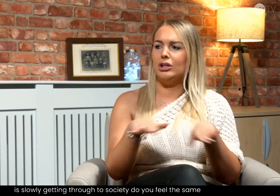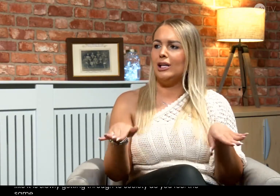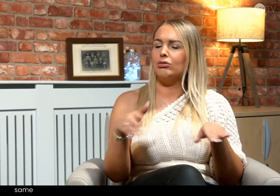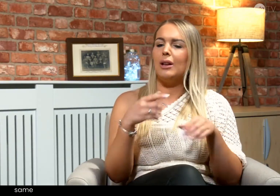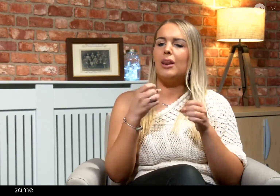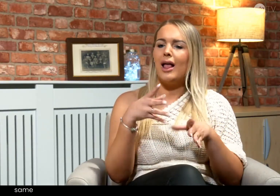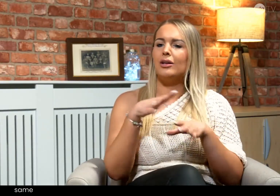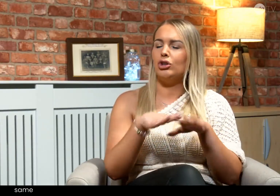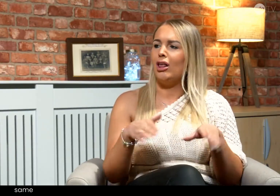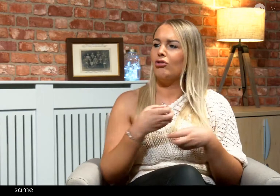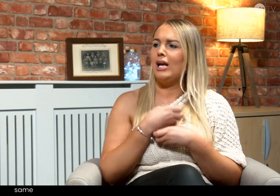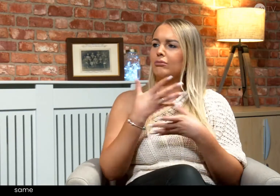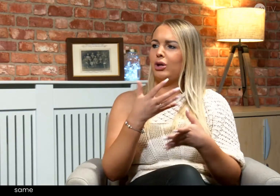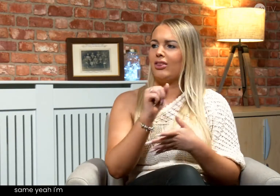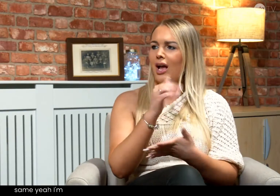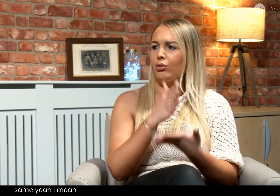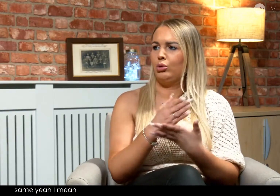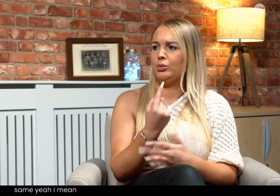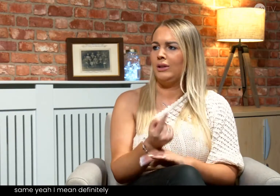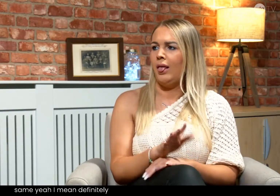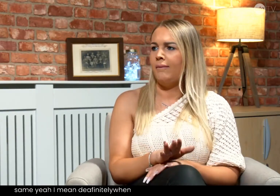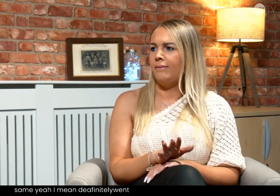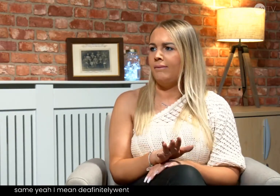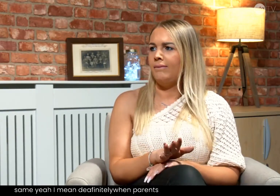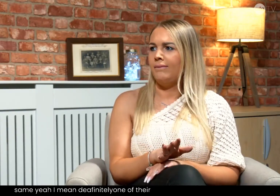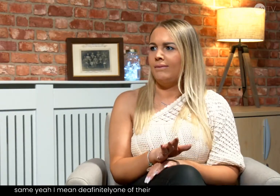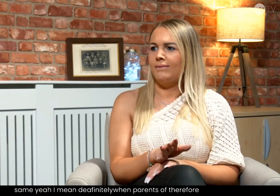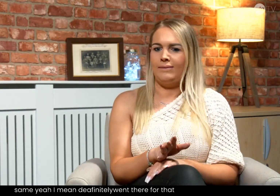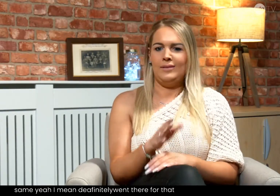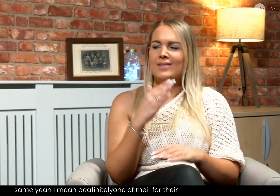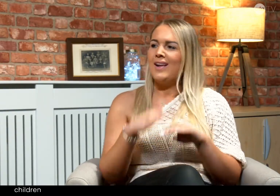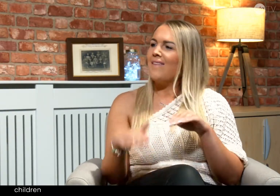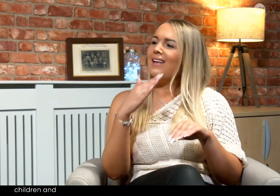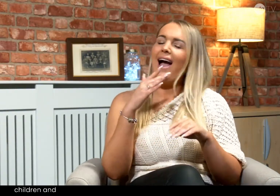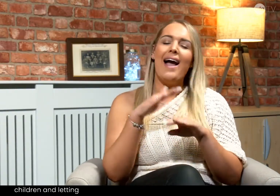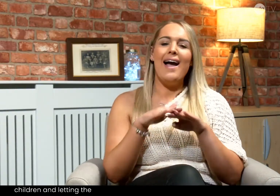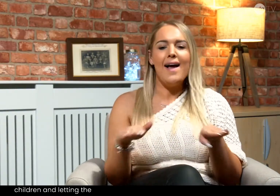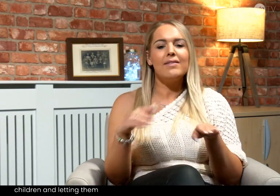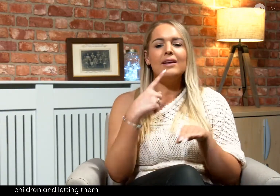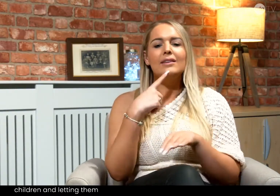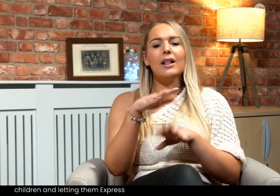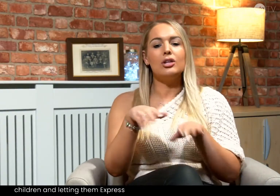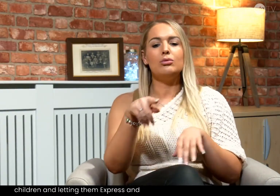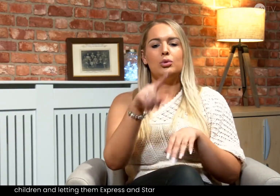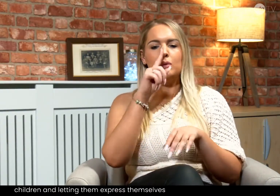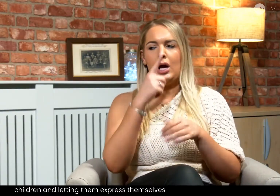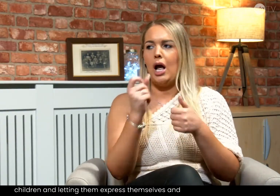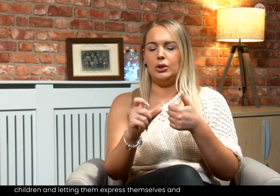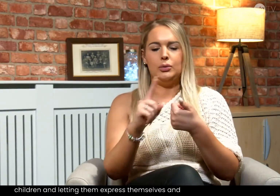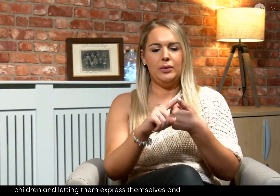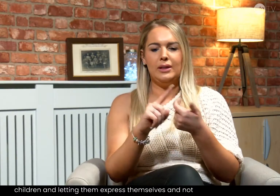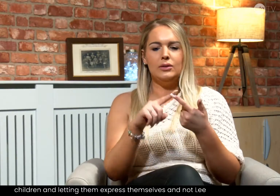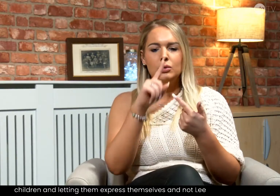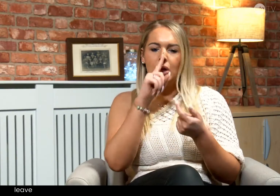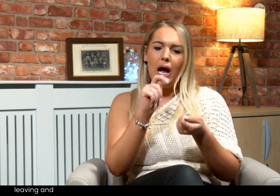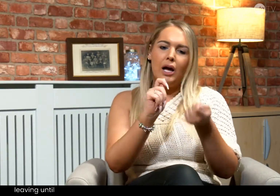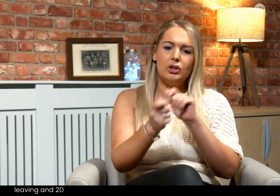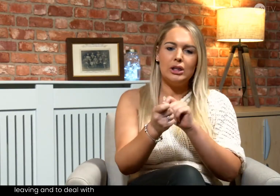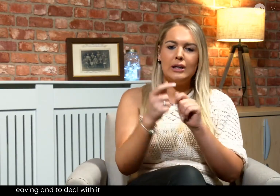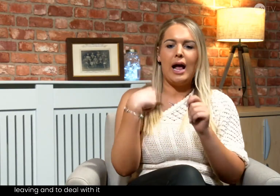Yeah, I mean, definitely. When parents are there for their children and letting them express themselves and not leaving them to deal with it, you know,